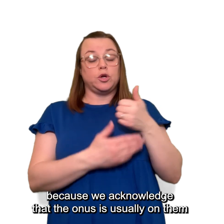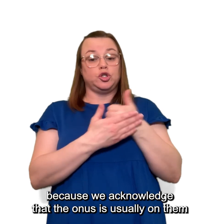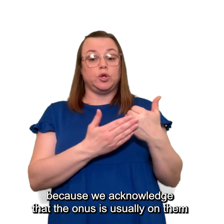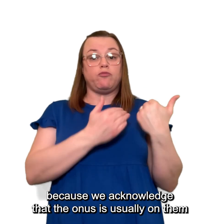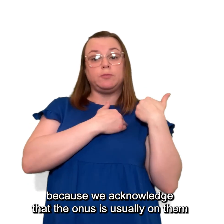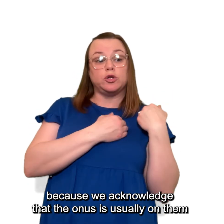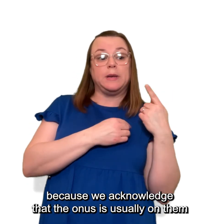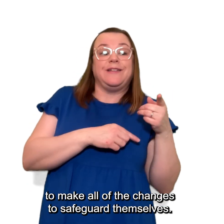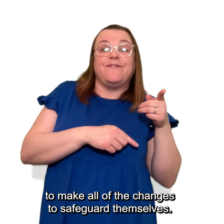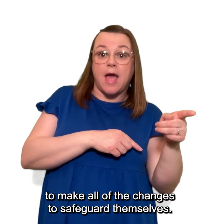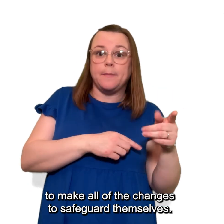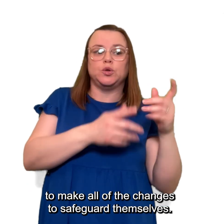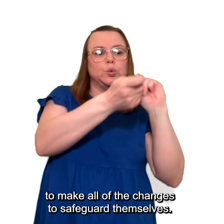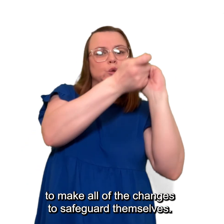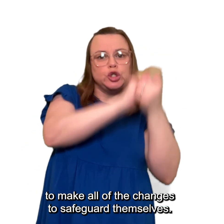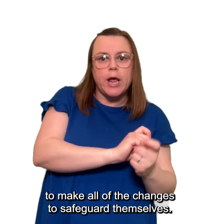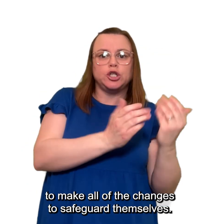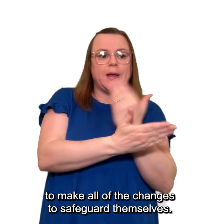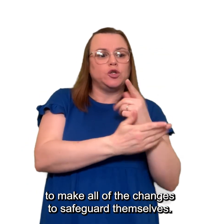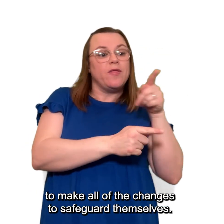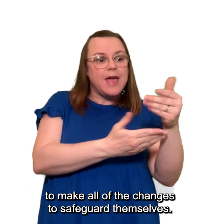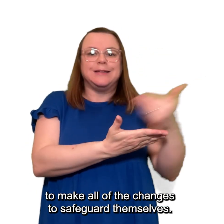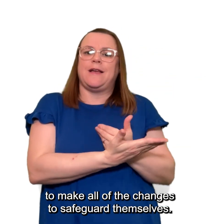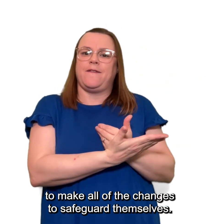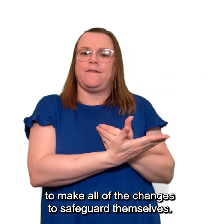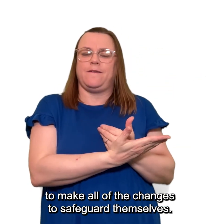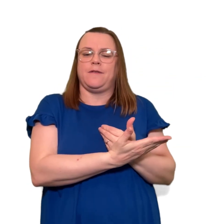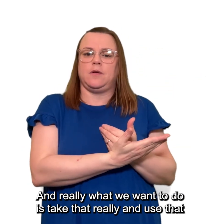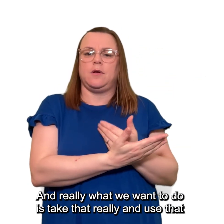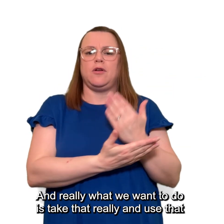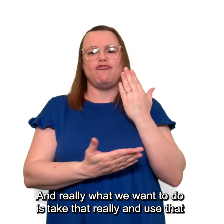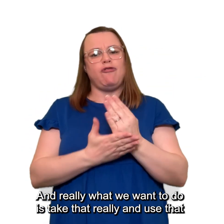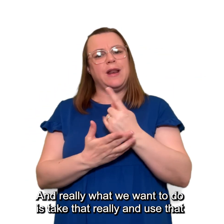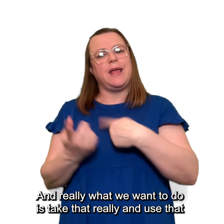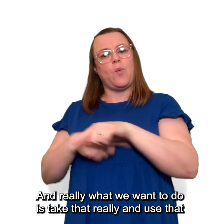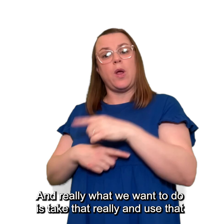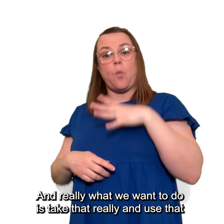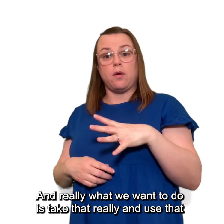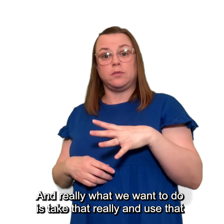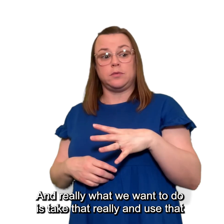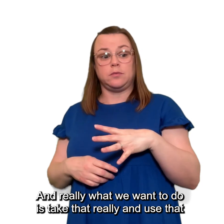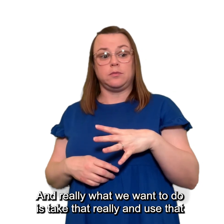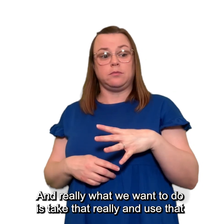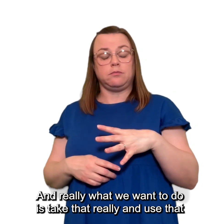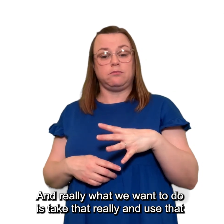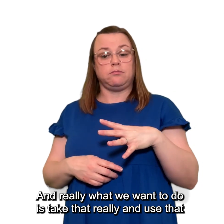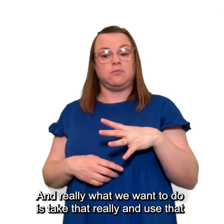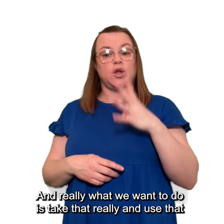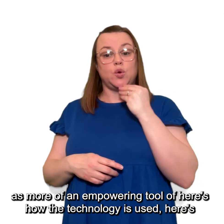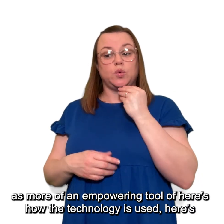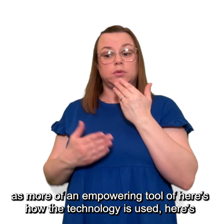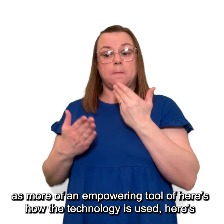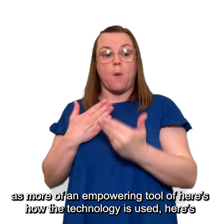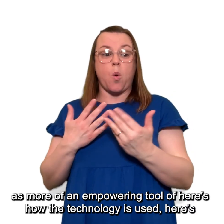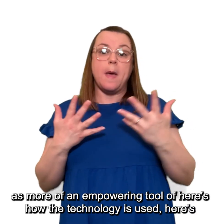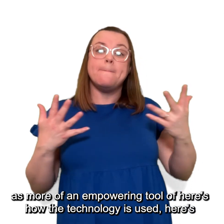onus is usually on them to make all of the changes to safeguard themselves. And really, what we want to do is take that really and use it